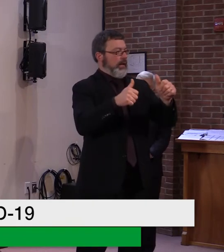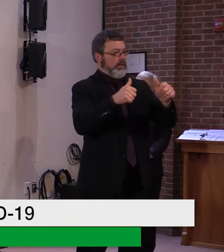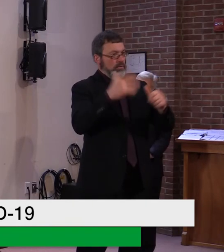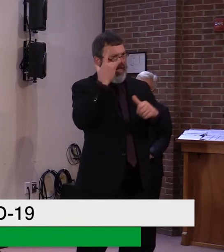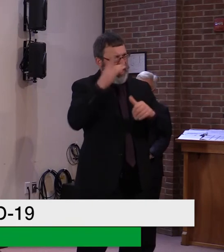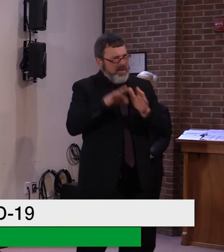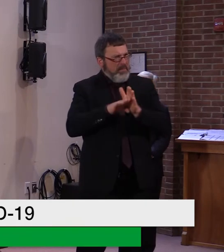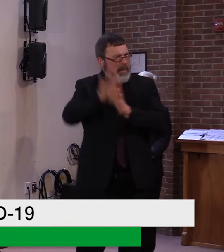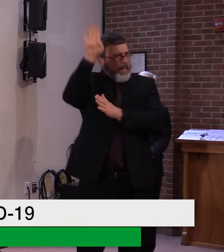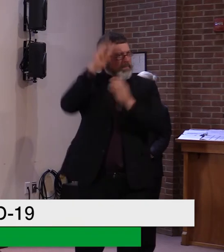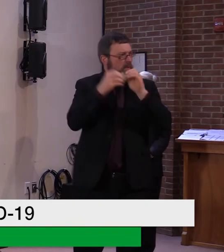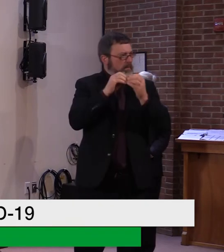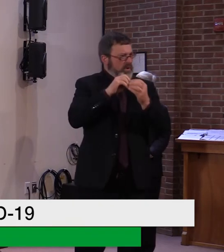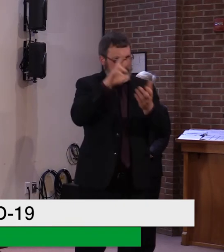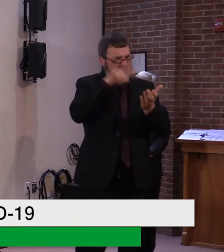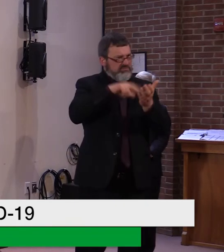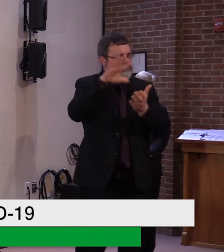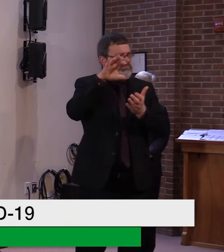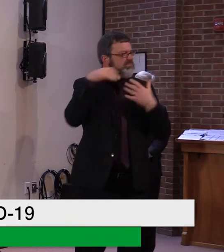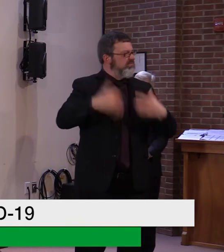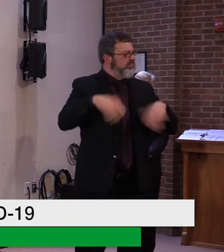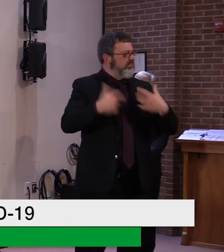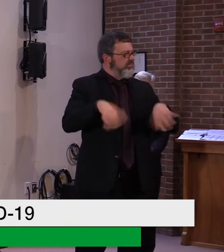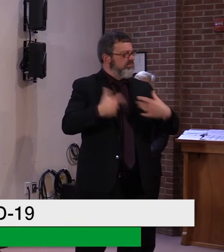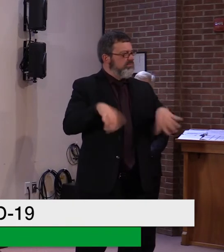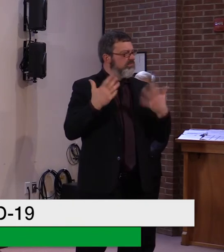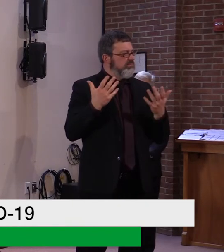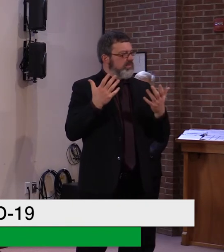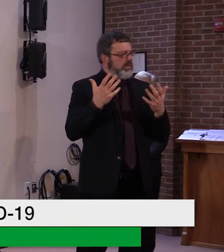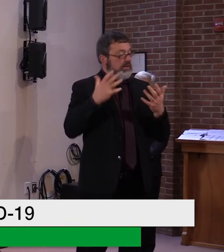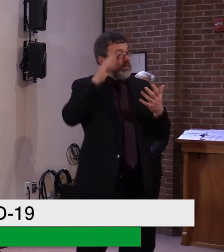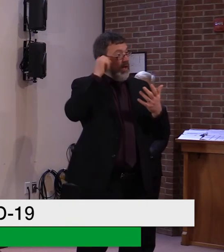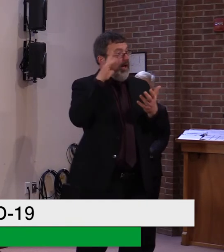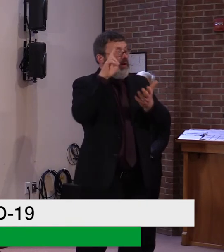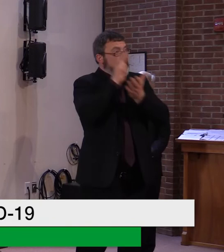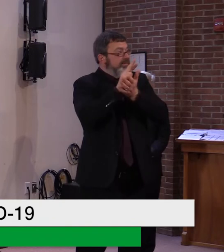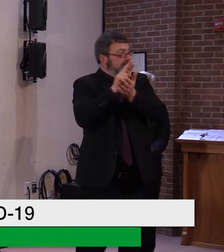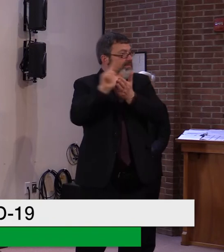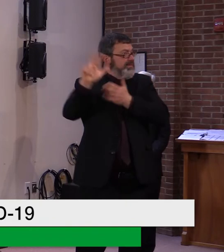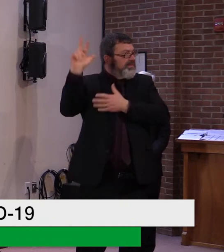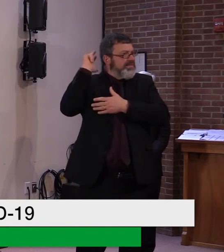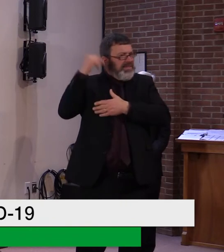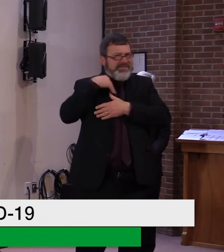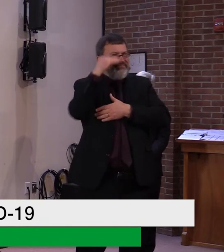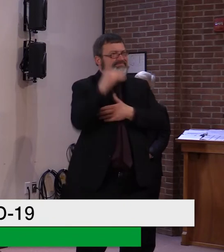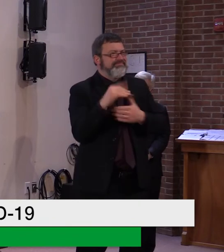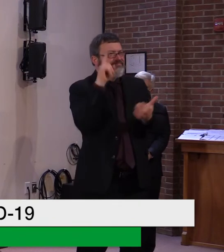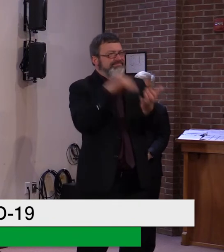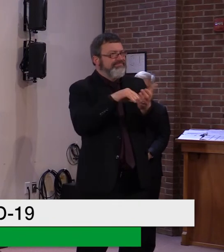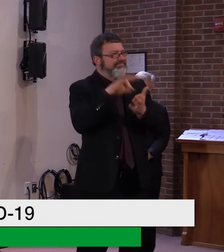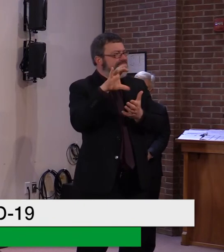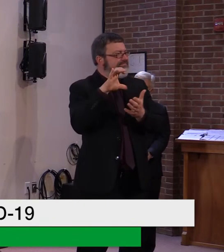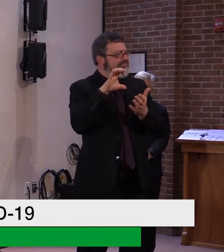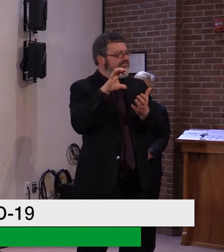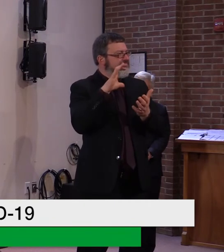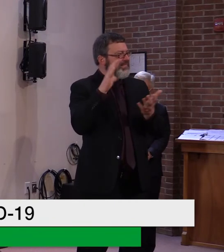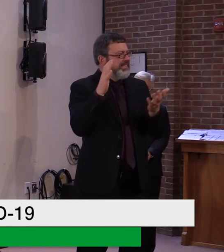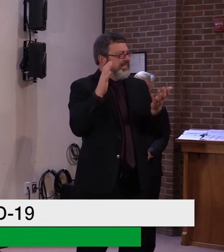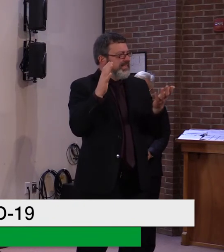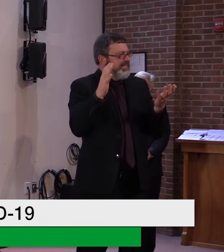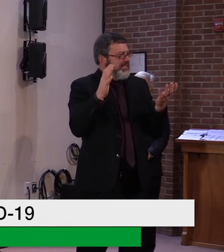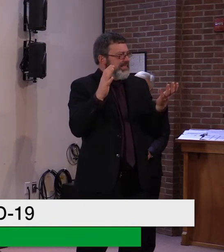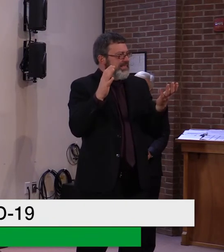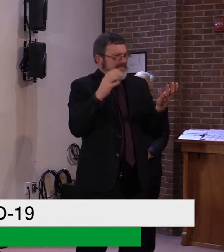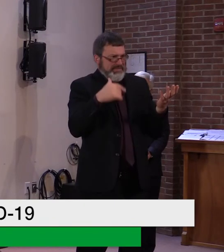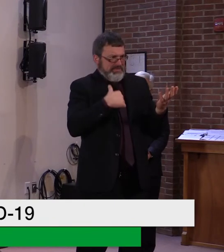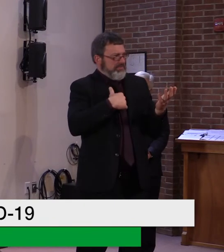us quick uh as you might recall uh three weeks ago uh we didn't uh we didn't have this number of cases we were in the in